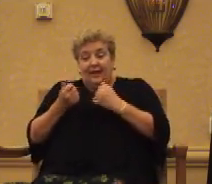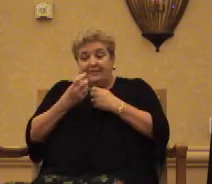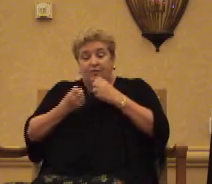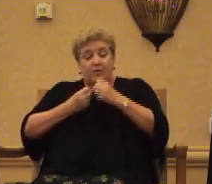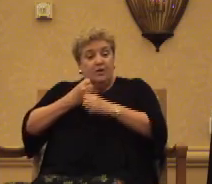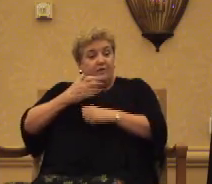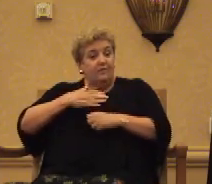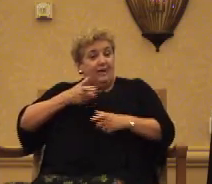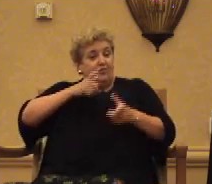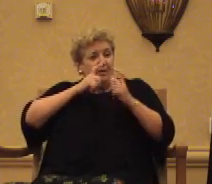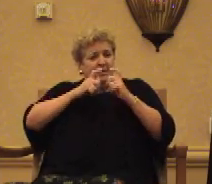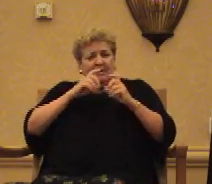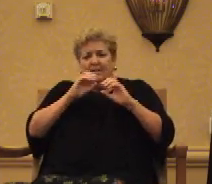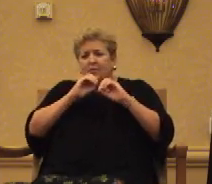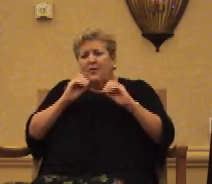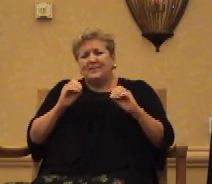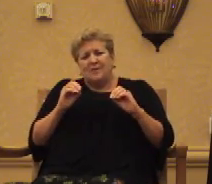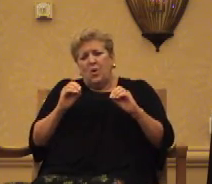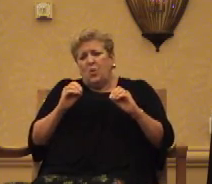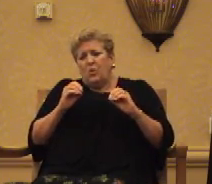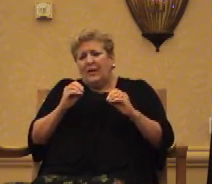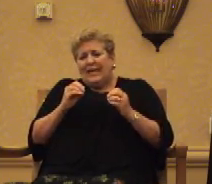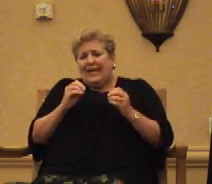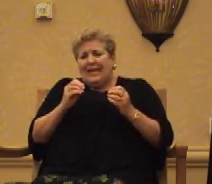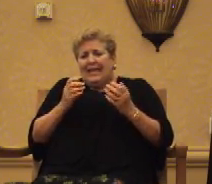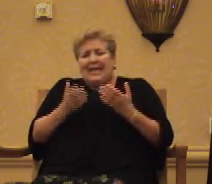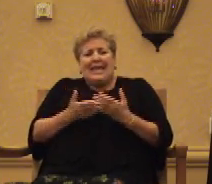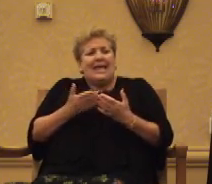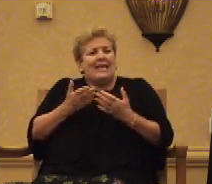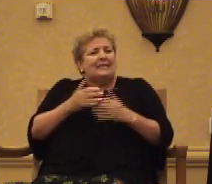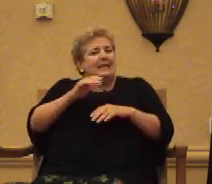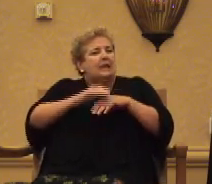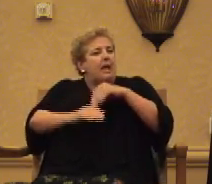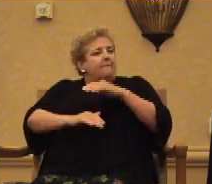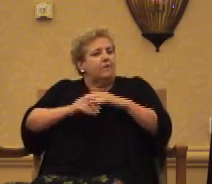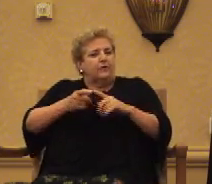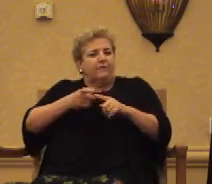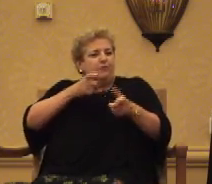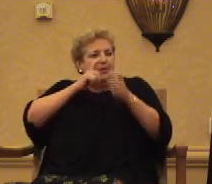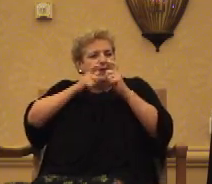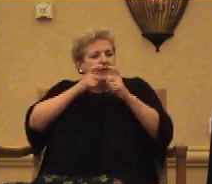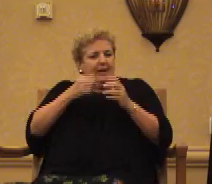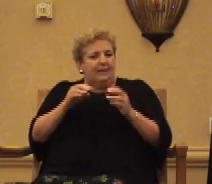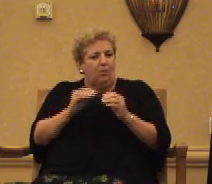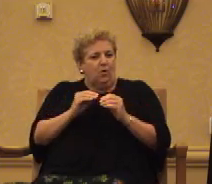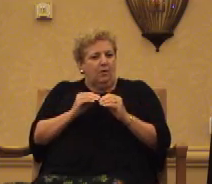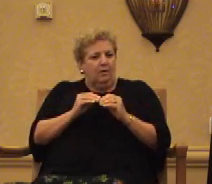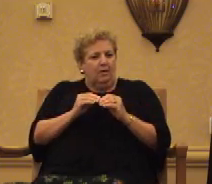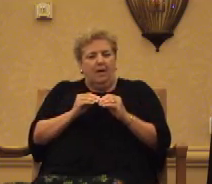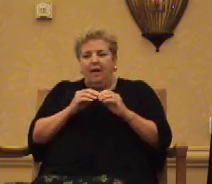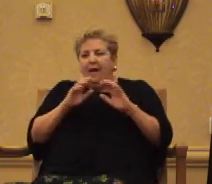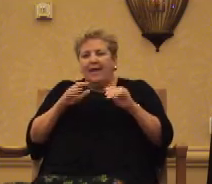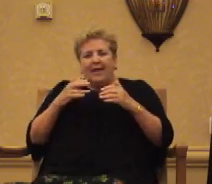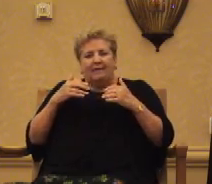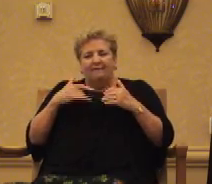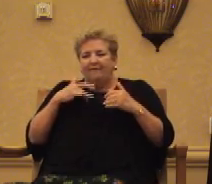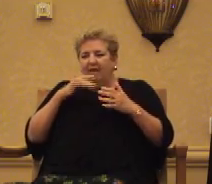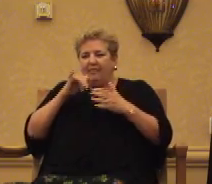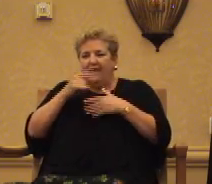no ease and comfort and freedom in the bottle anymore. There hadn't been for probably the last 3 years.